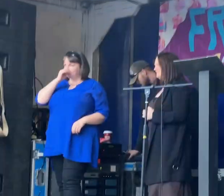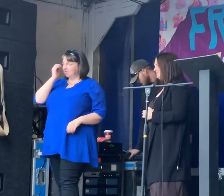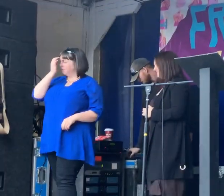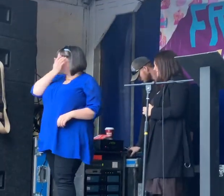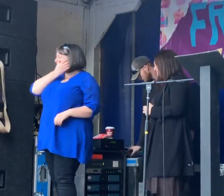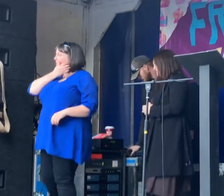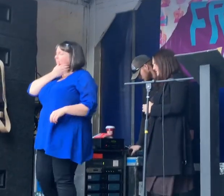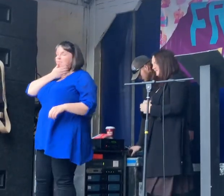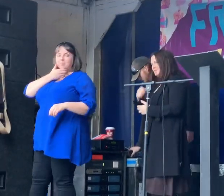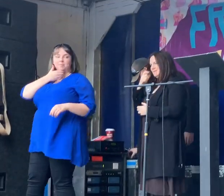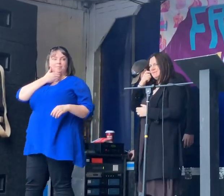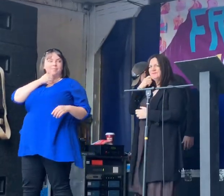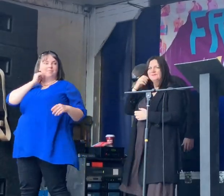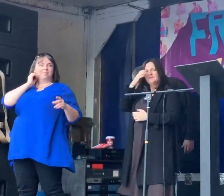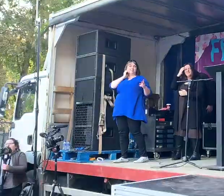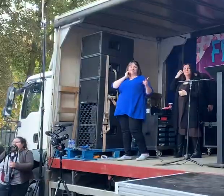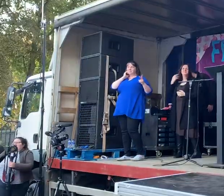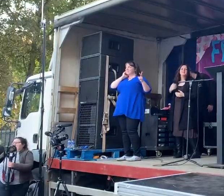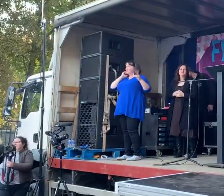And direct provision.